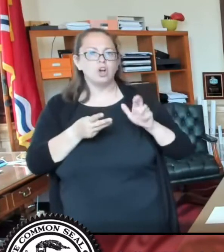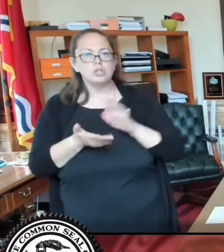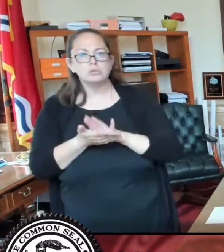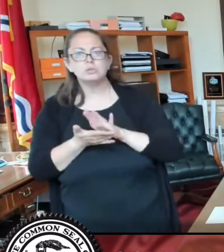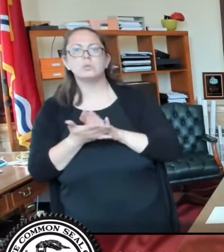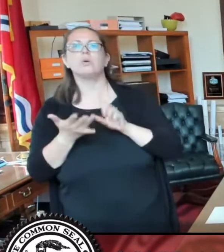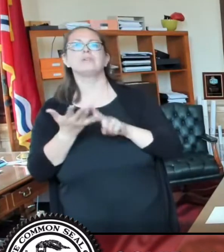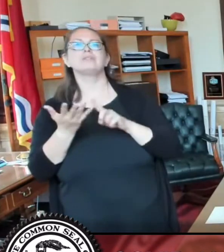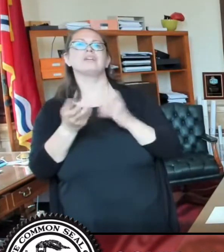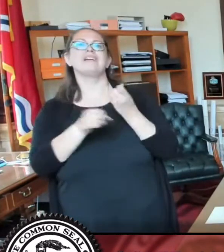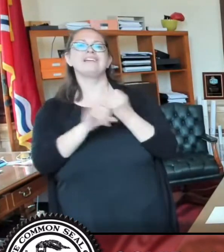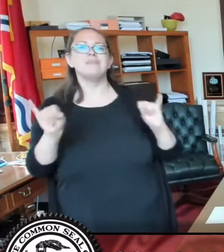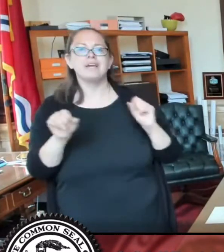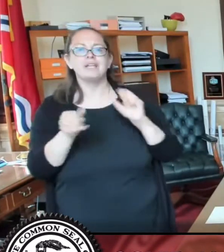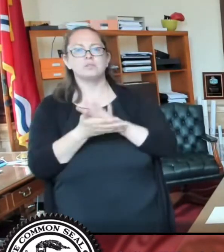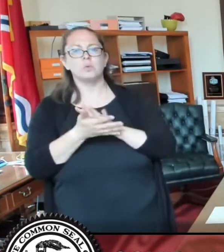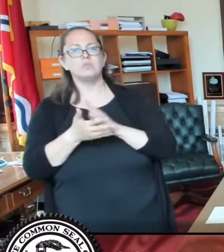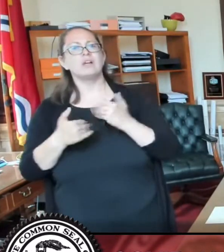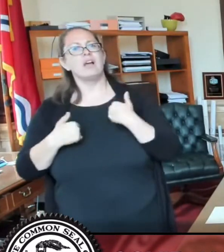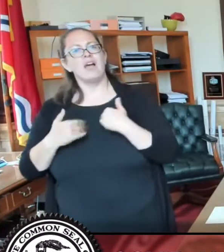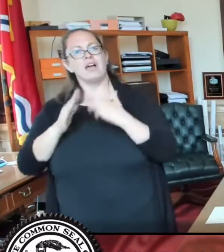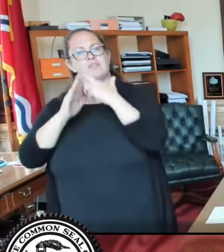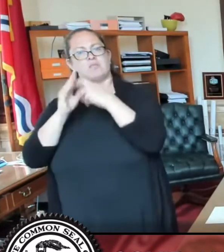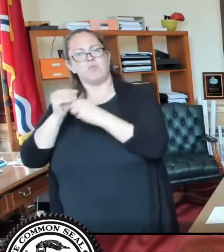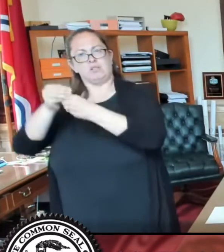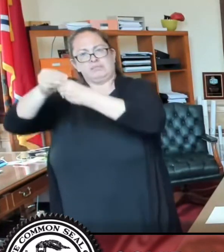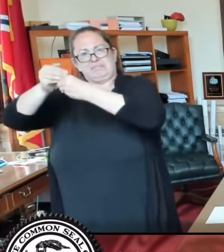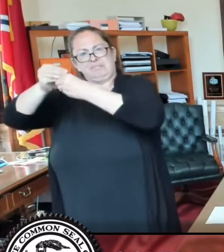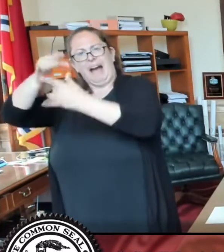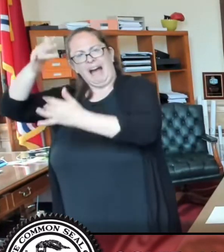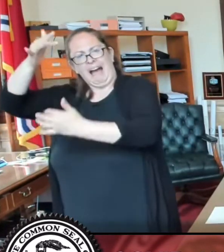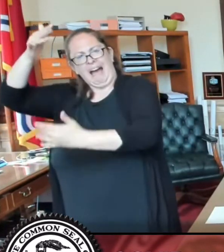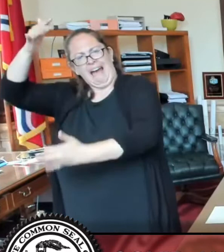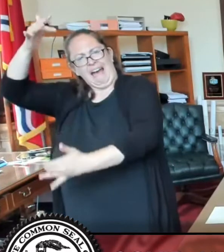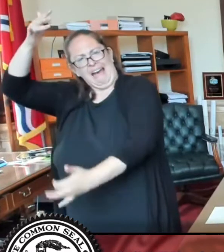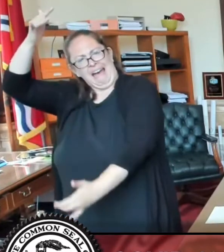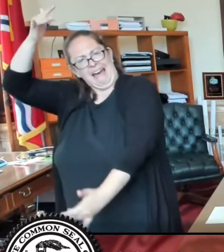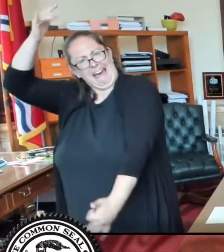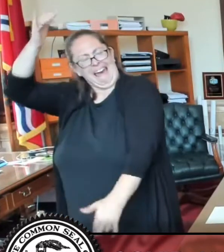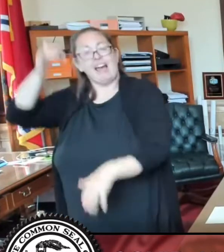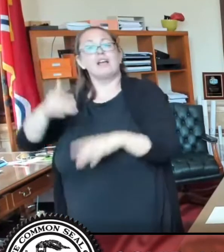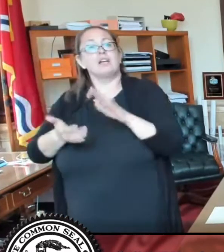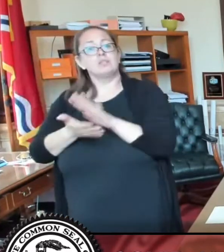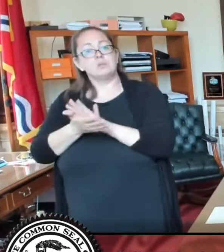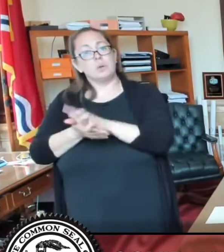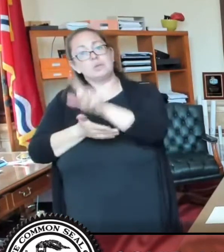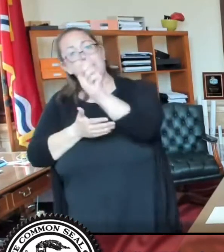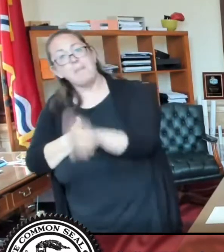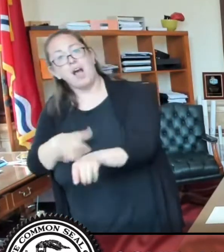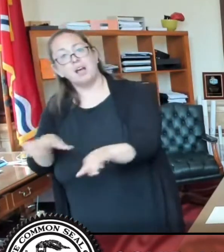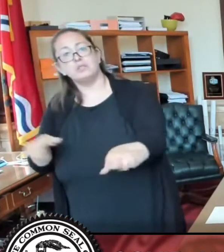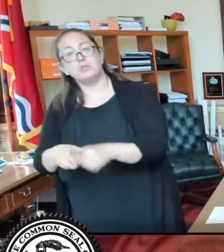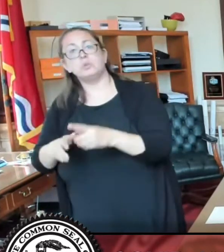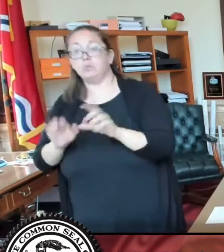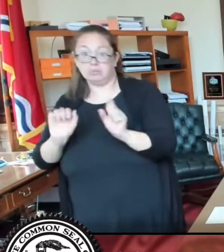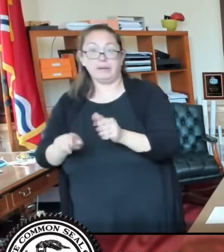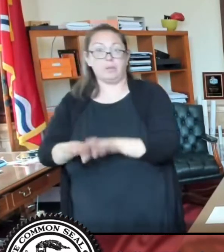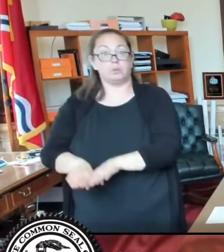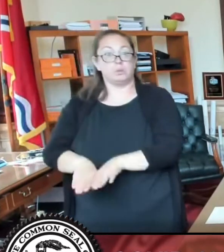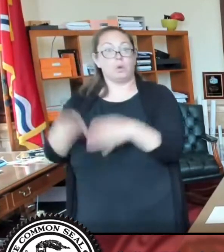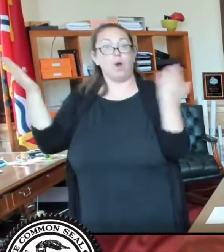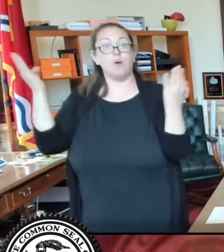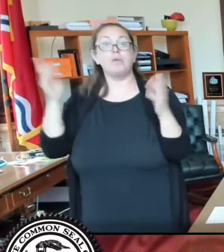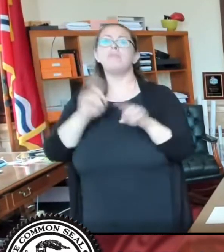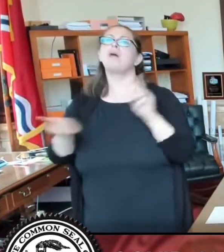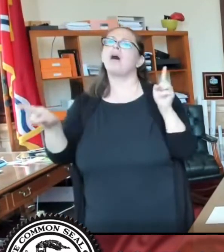a hefty set of guidelines for what schools have to do to open. But I think we all think kids need